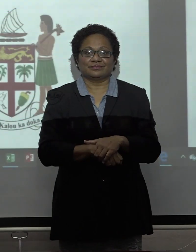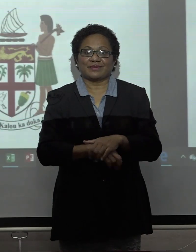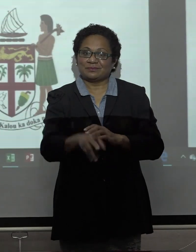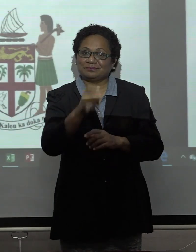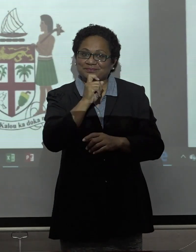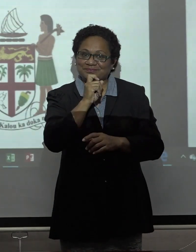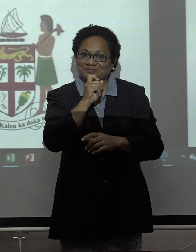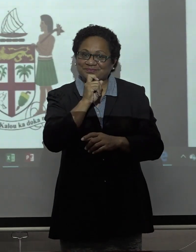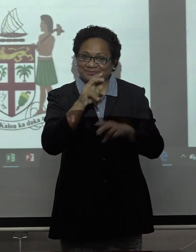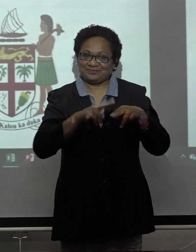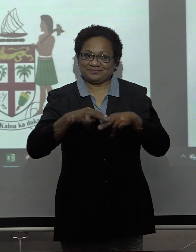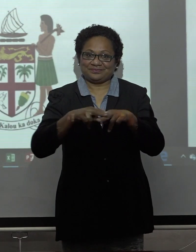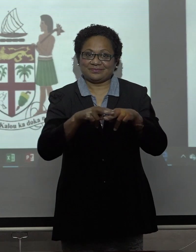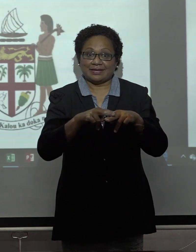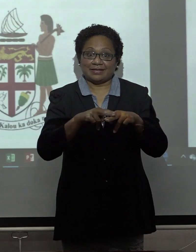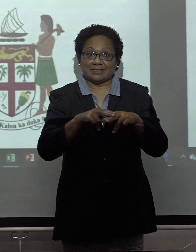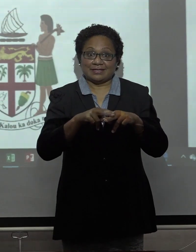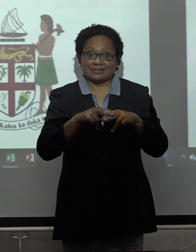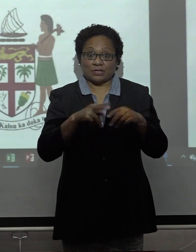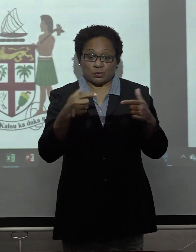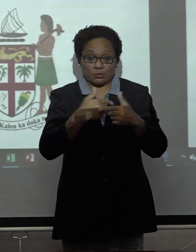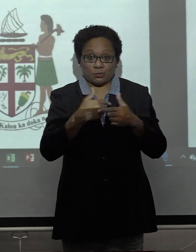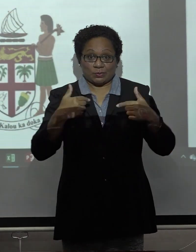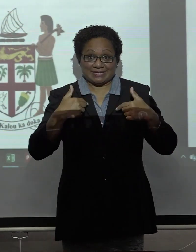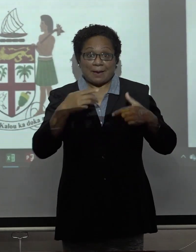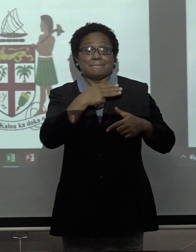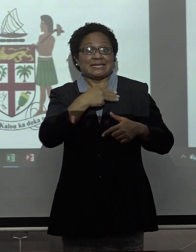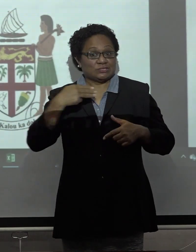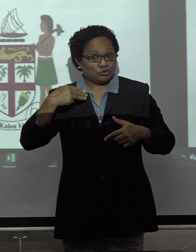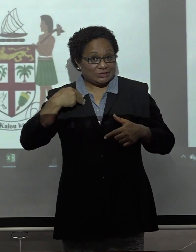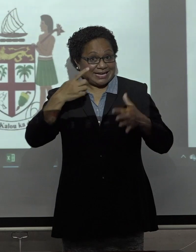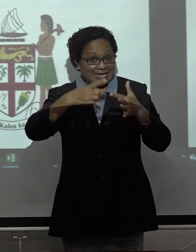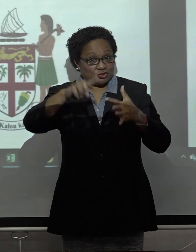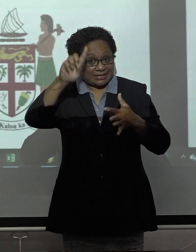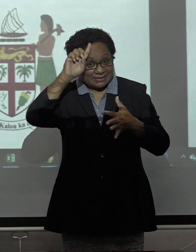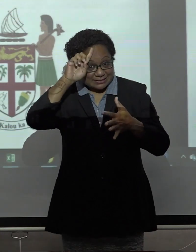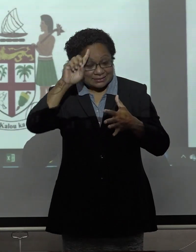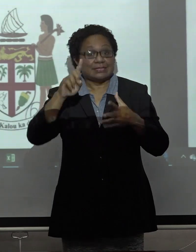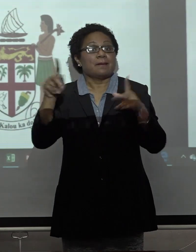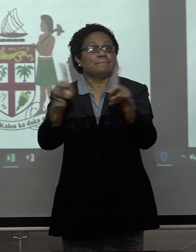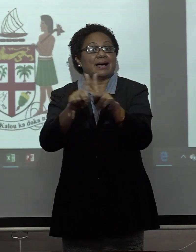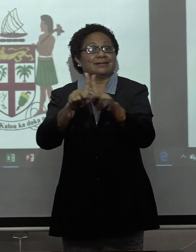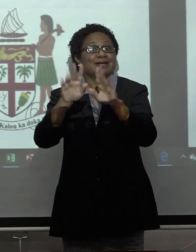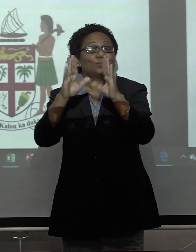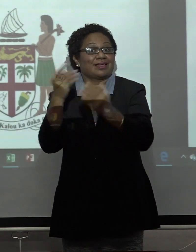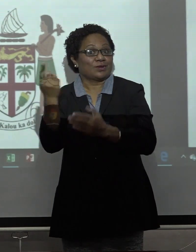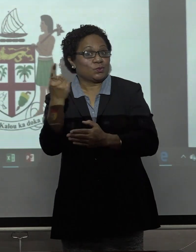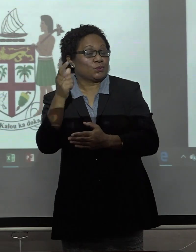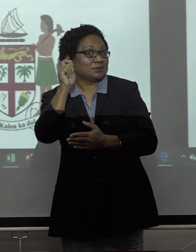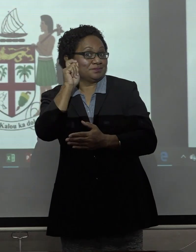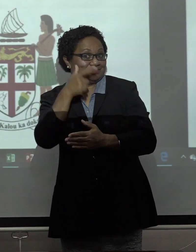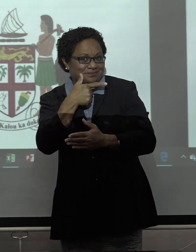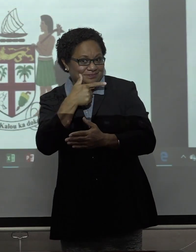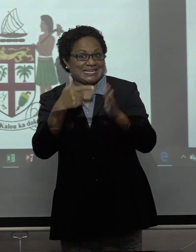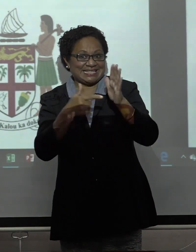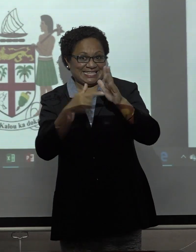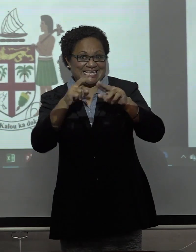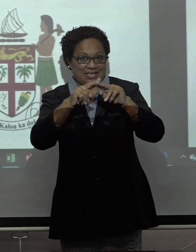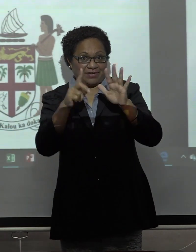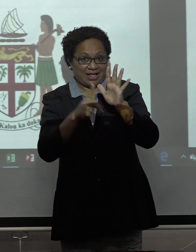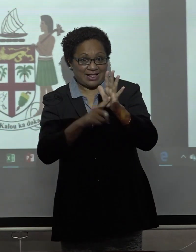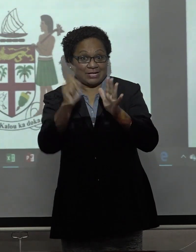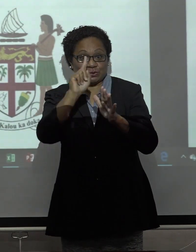Good afternoon. We, the Ministry of Education, Heritage and Arts, in partnership with Telecom Fiji Ltd, are launching our Learning